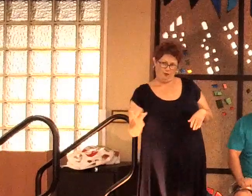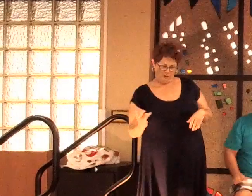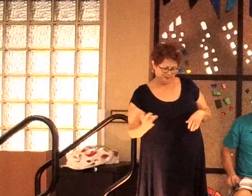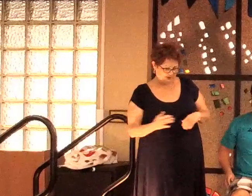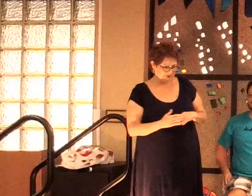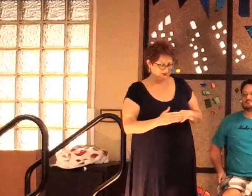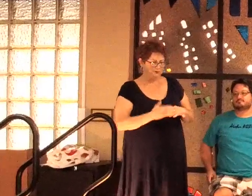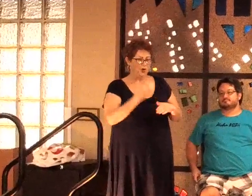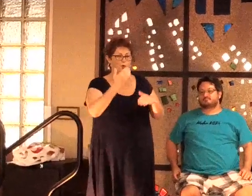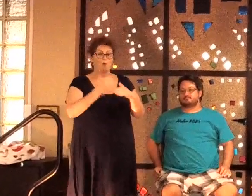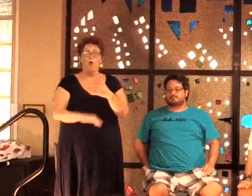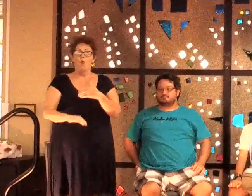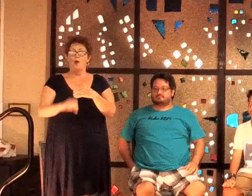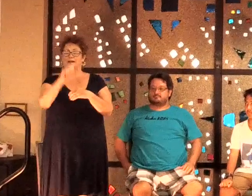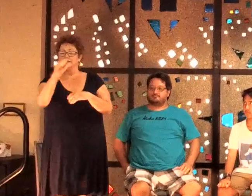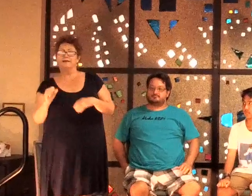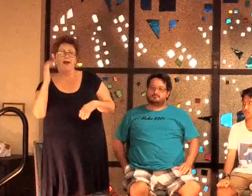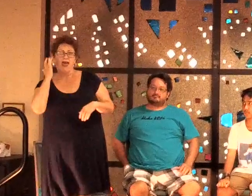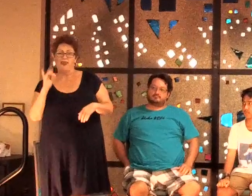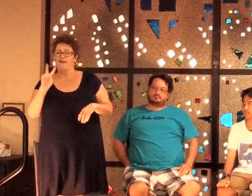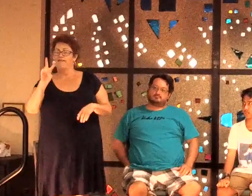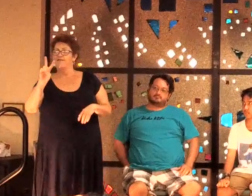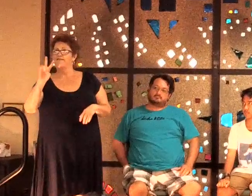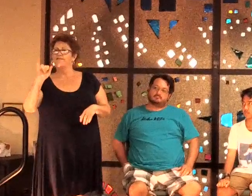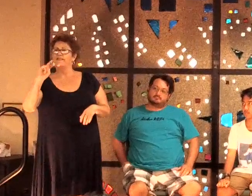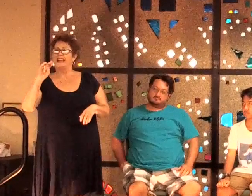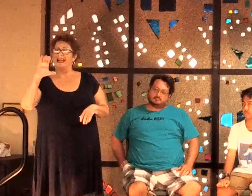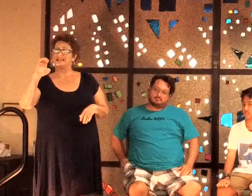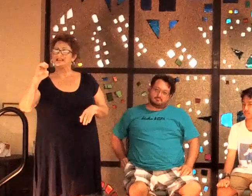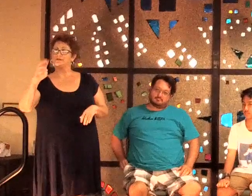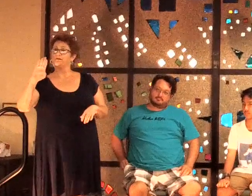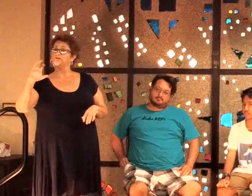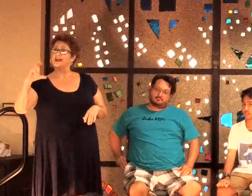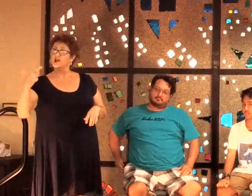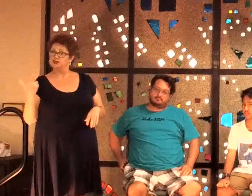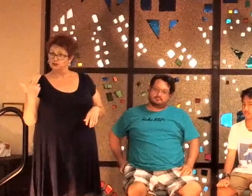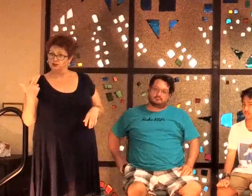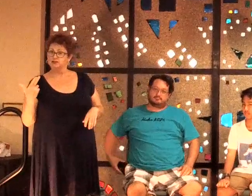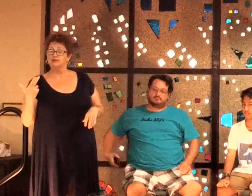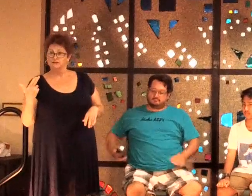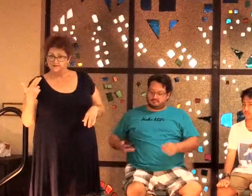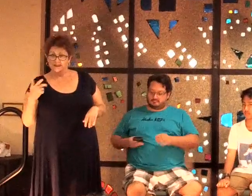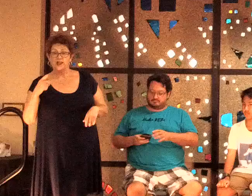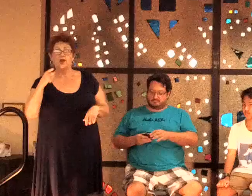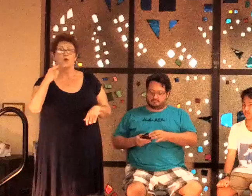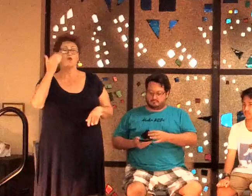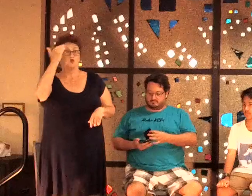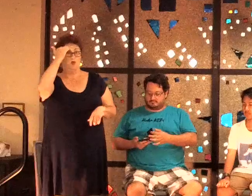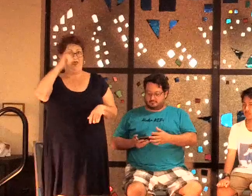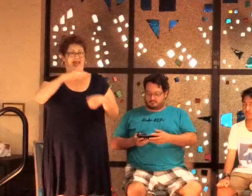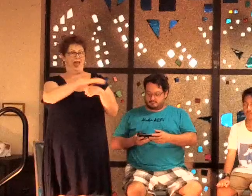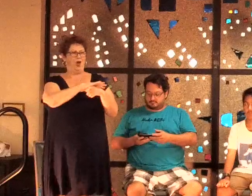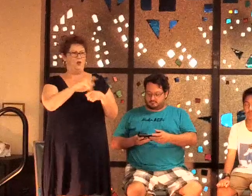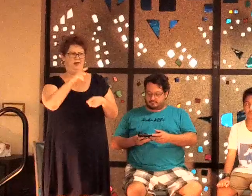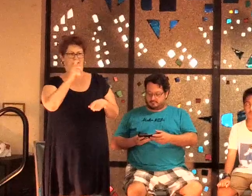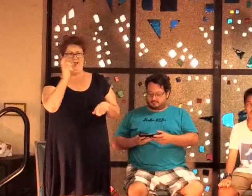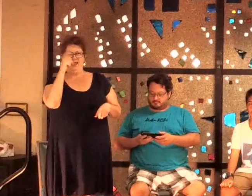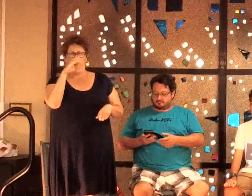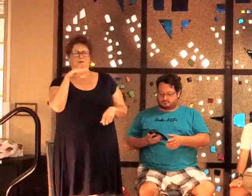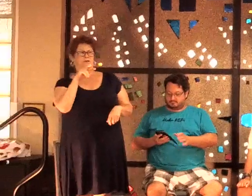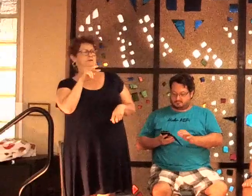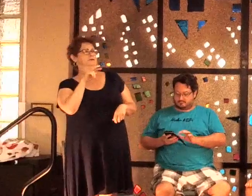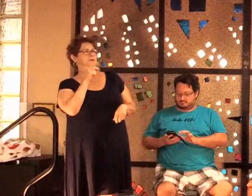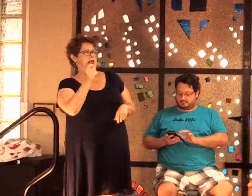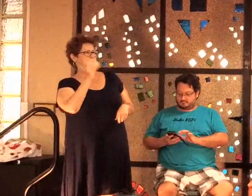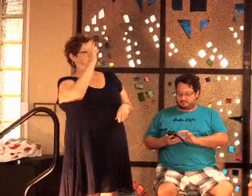I'm born and raised in California, Northern and Southern California and Venice Beach. And you